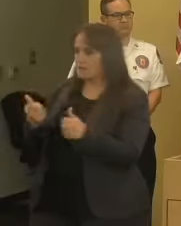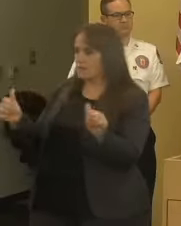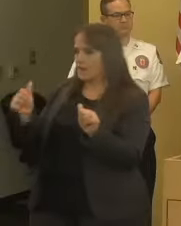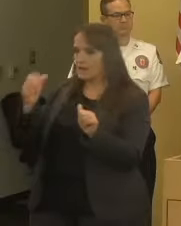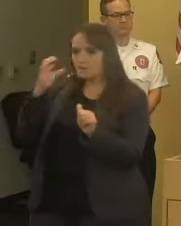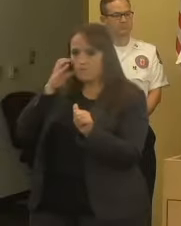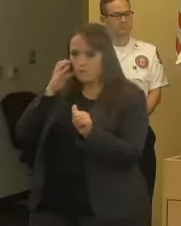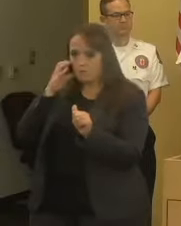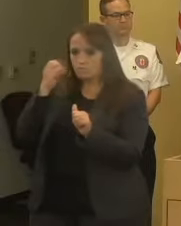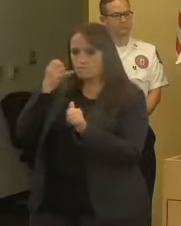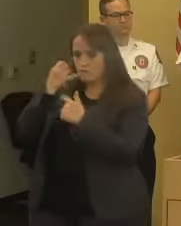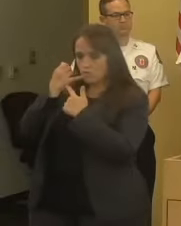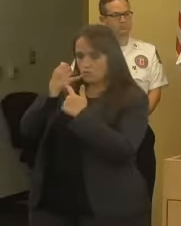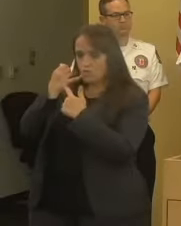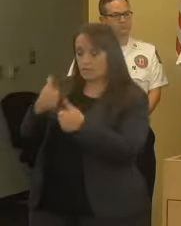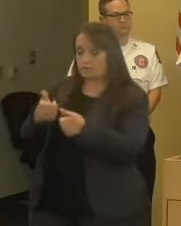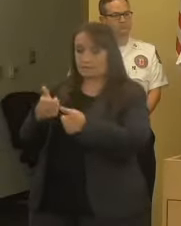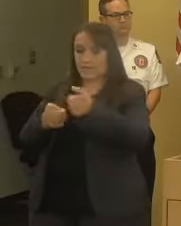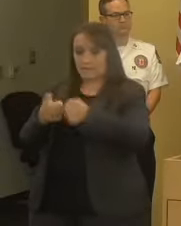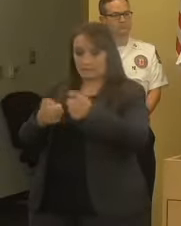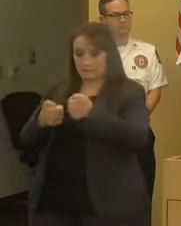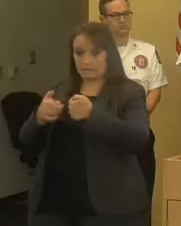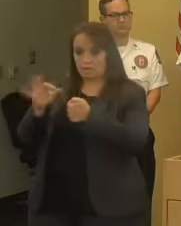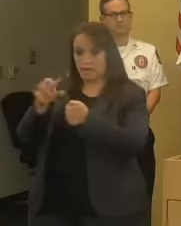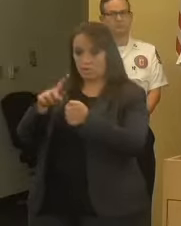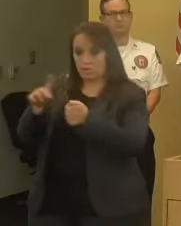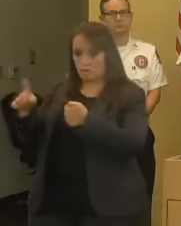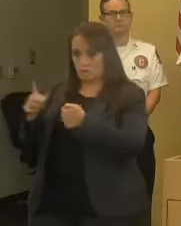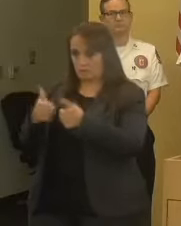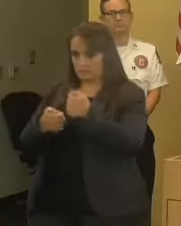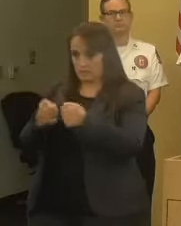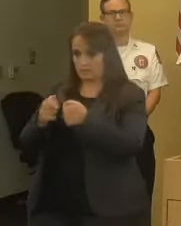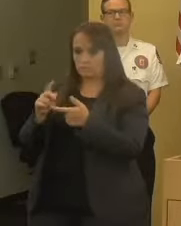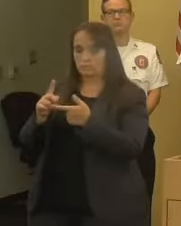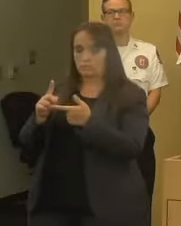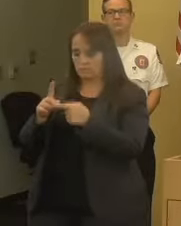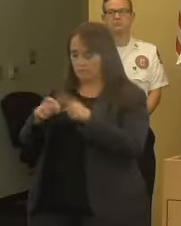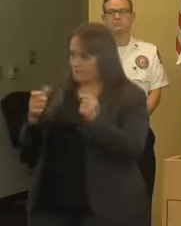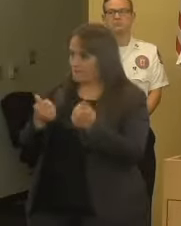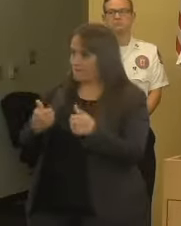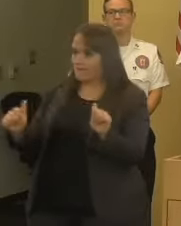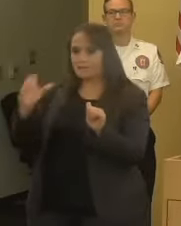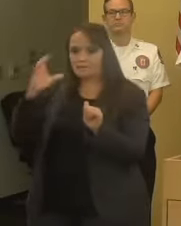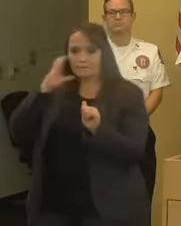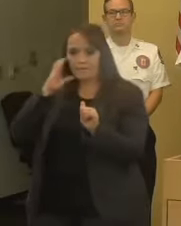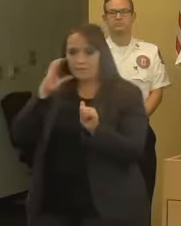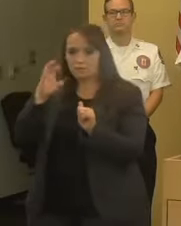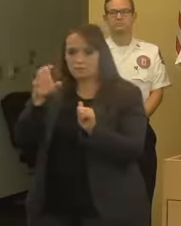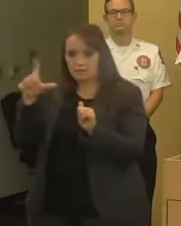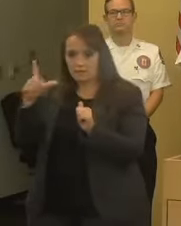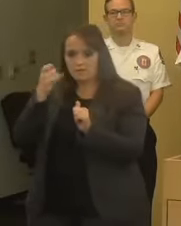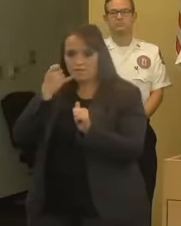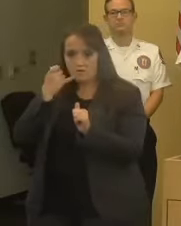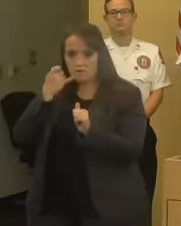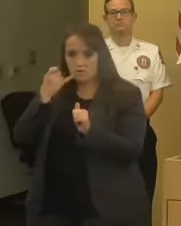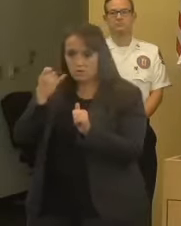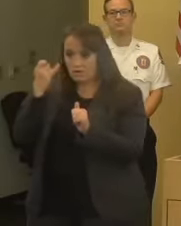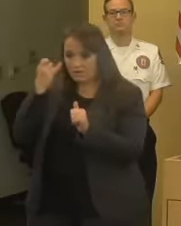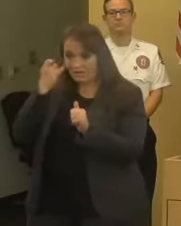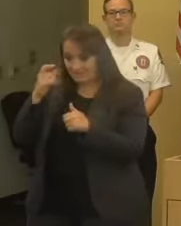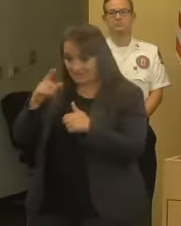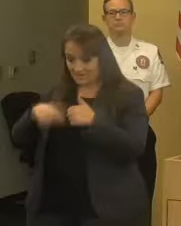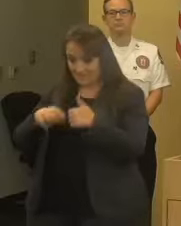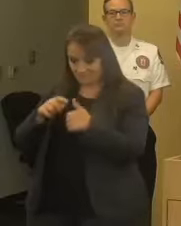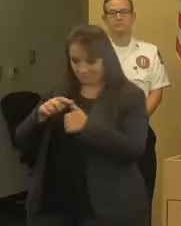phone. You can text 911 from any wireless phone. If you cannot reach us by